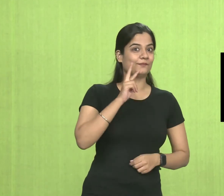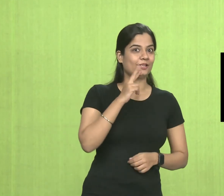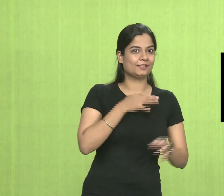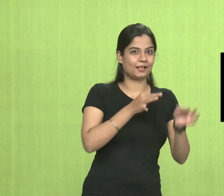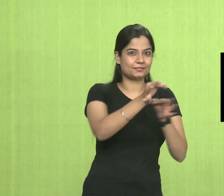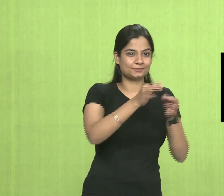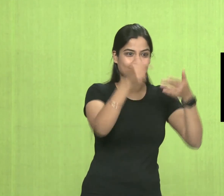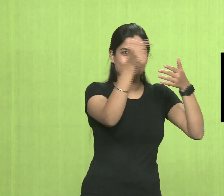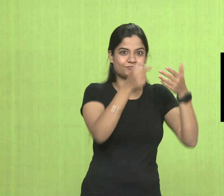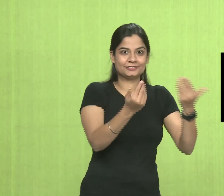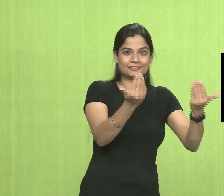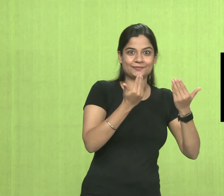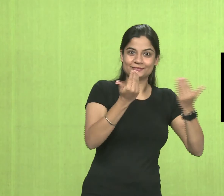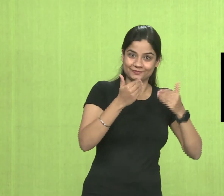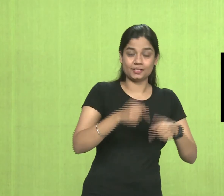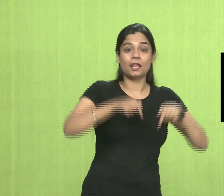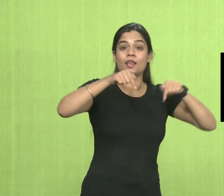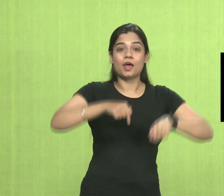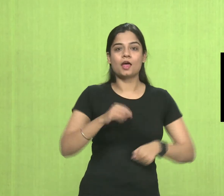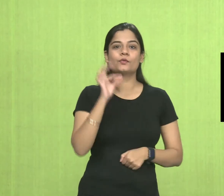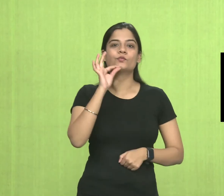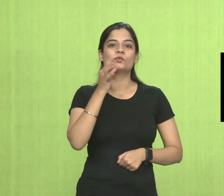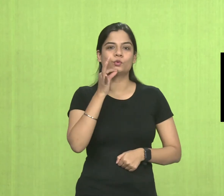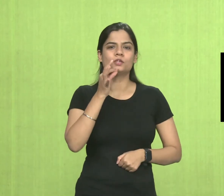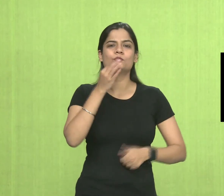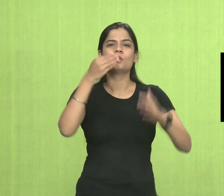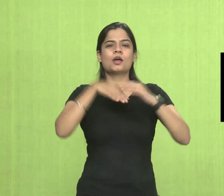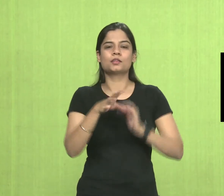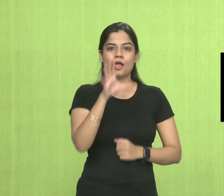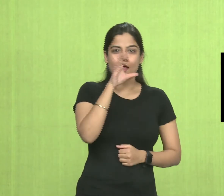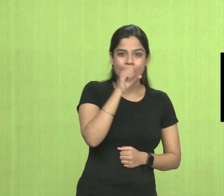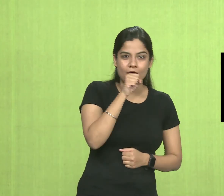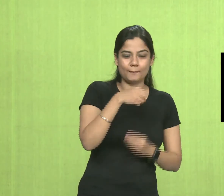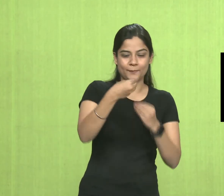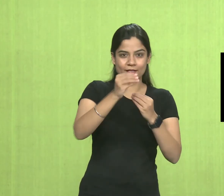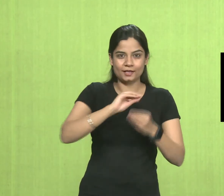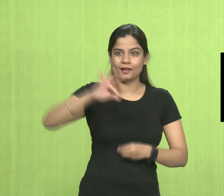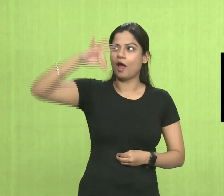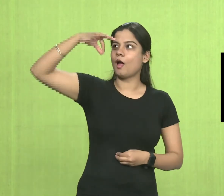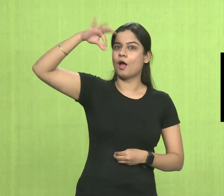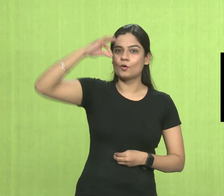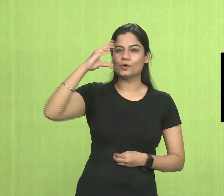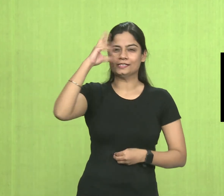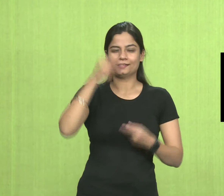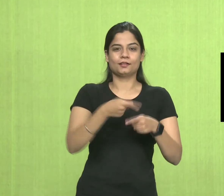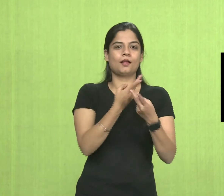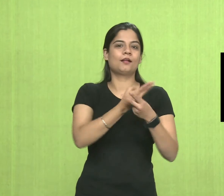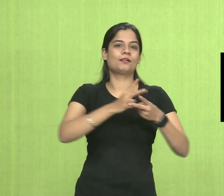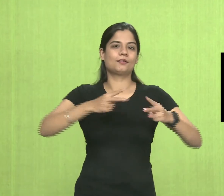We have discussed how we can save the nutrients while cooking vegetables. Now let's discuss with fruits like banana, apple, mango, orange,